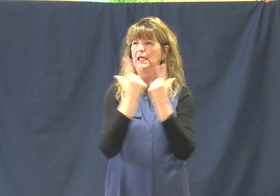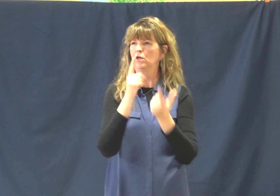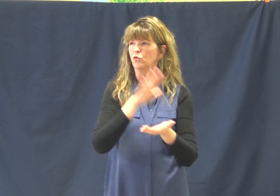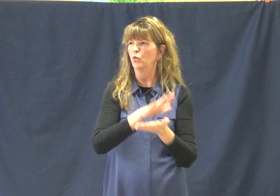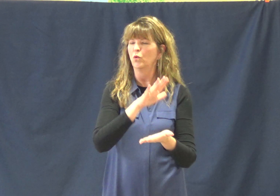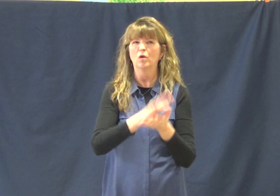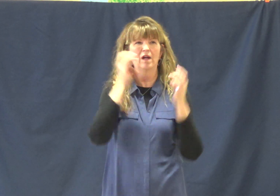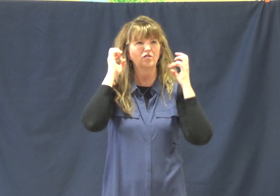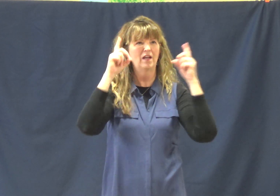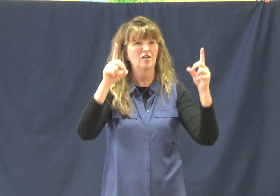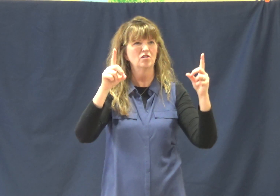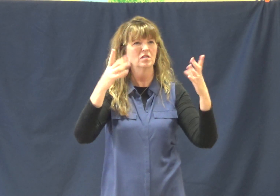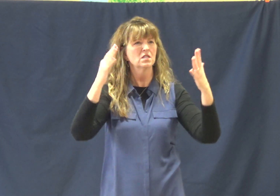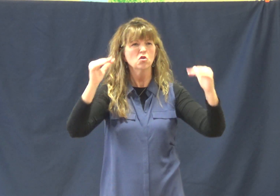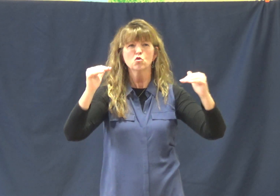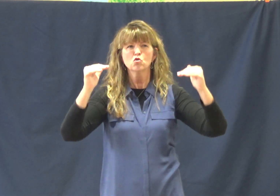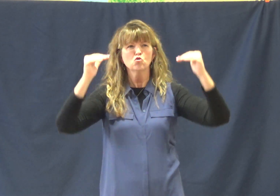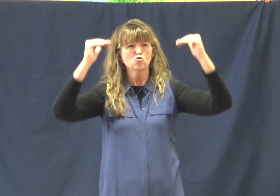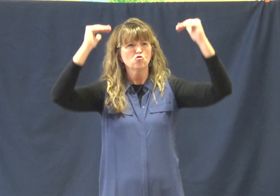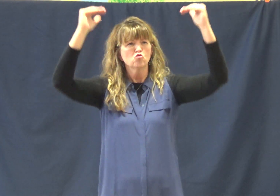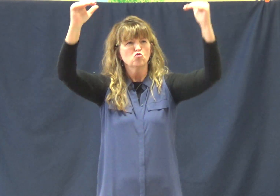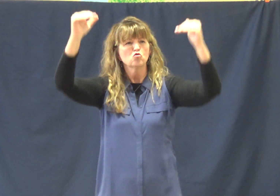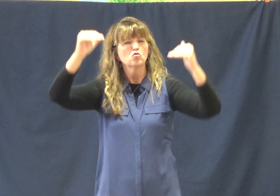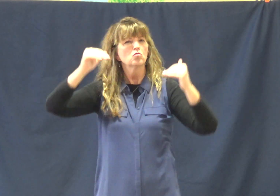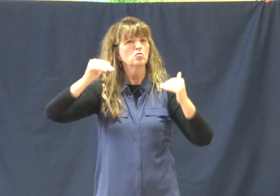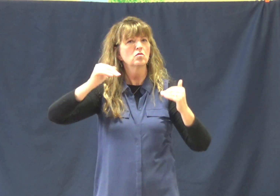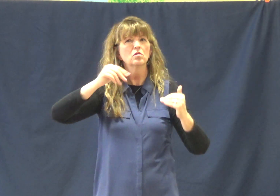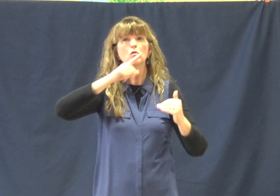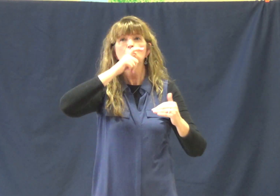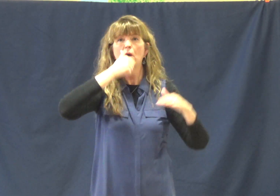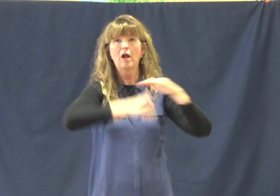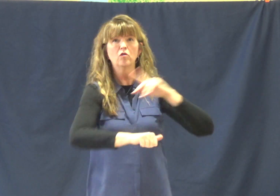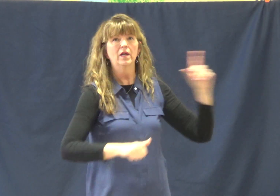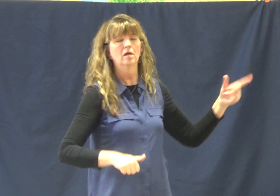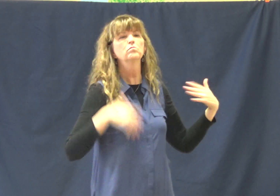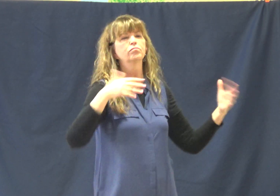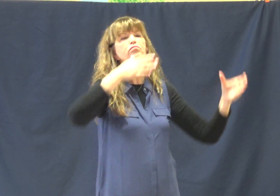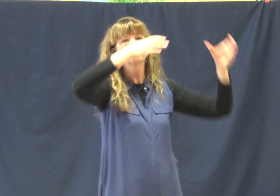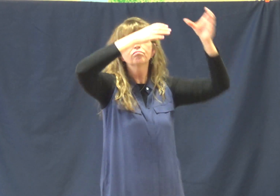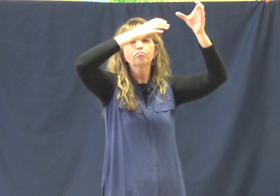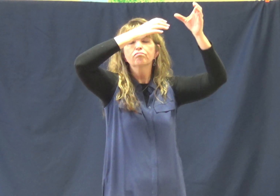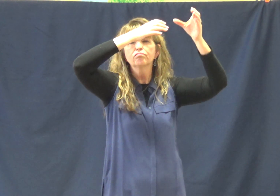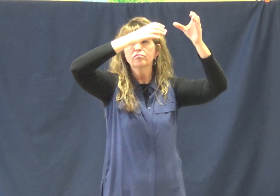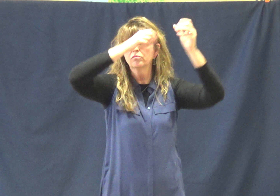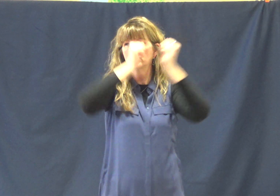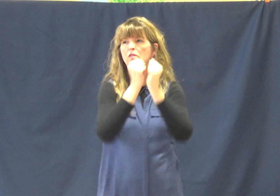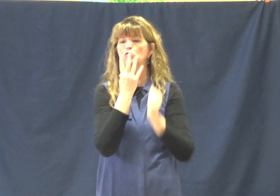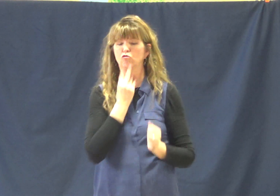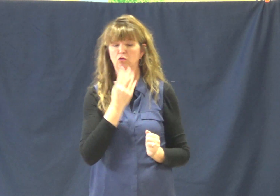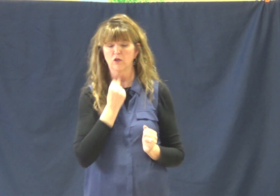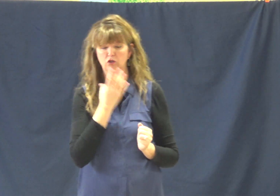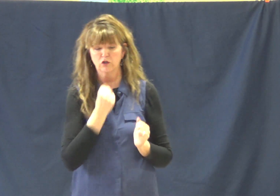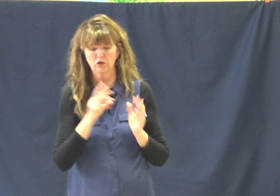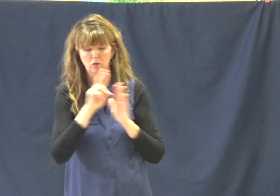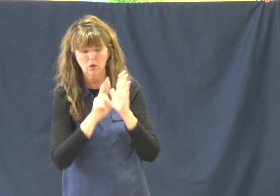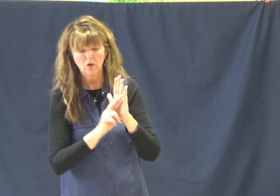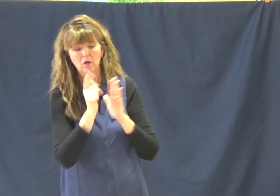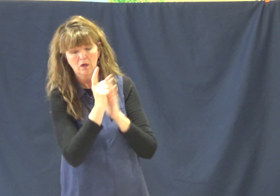And at that time, it would have been like IED education. And people who studied under him were